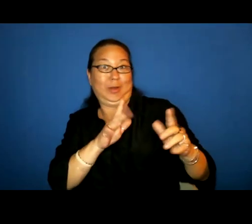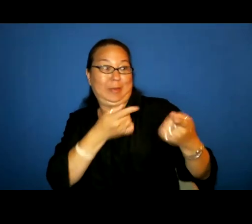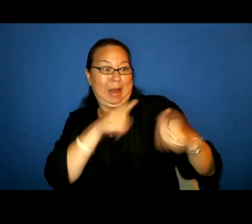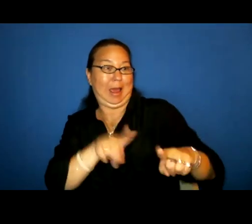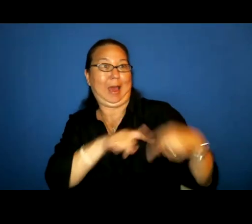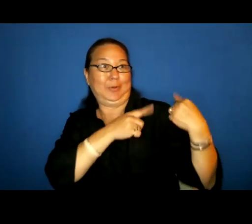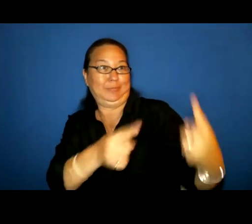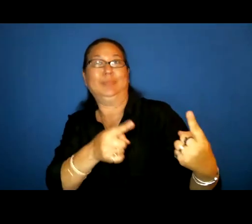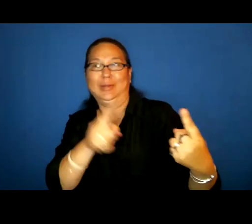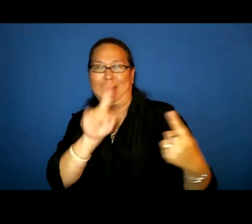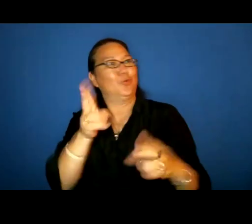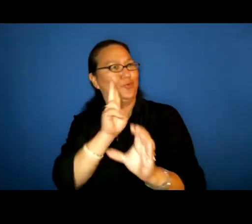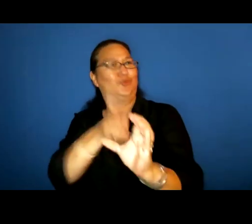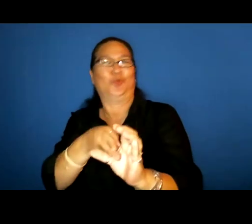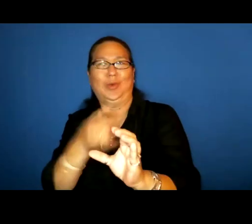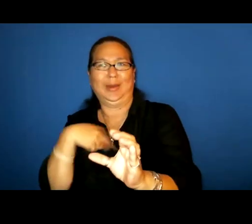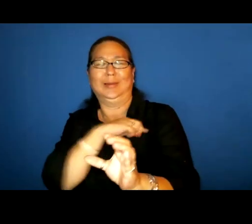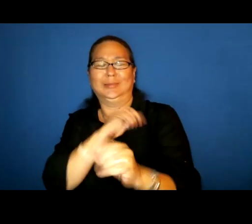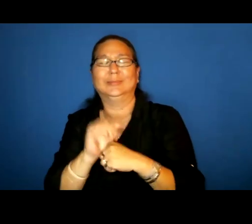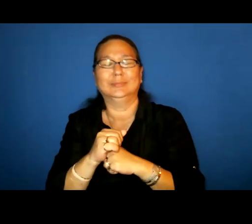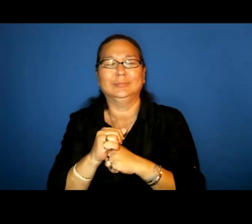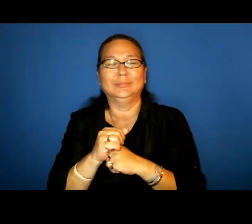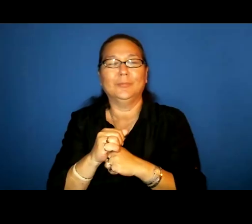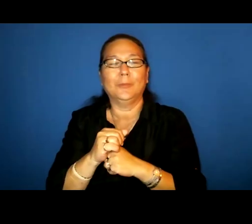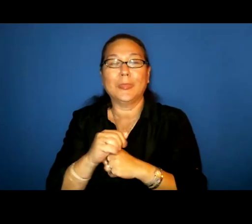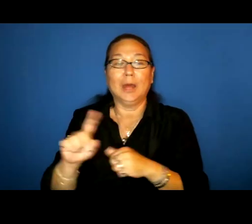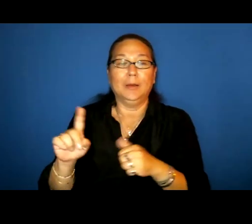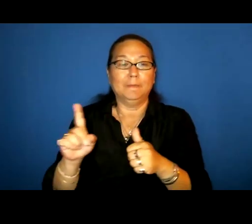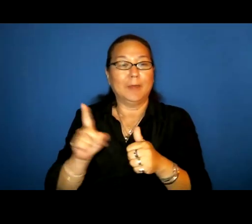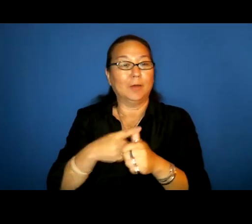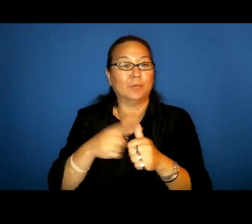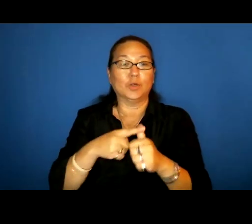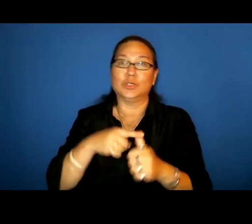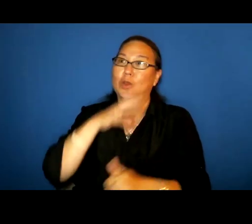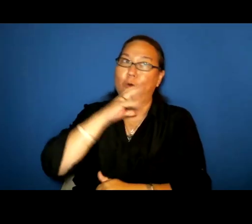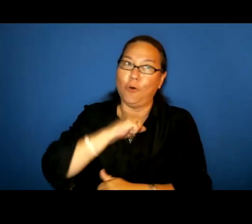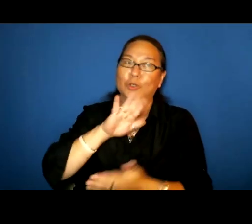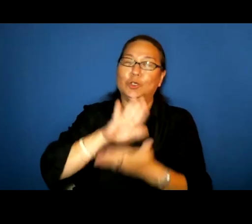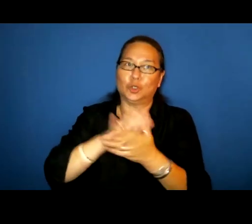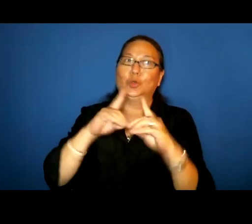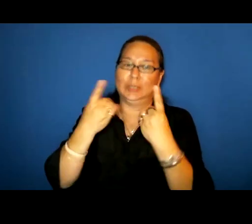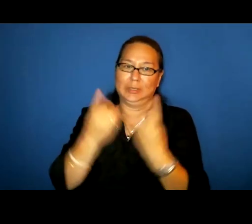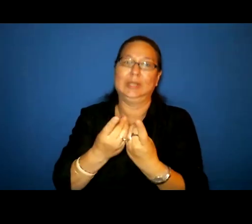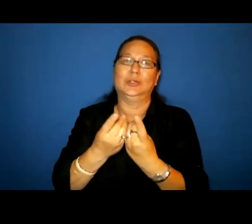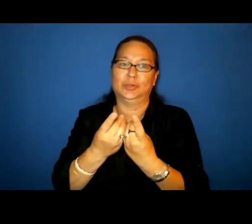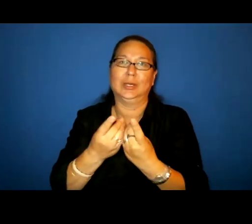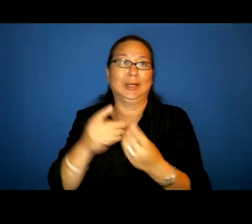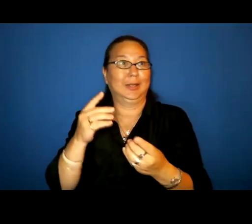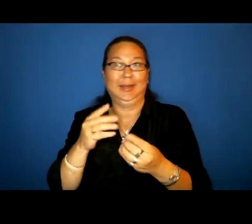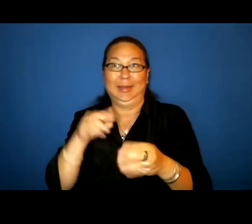behind the legacy that Boston Public Schools has. The first and oldest school district in the country must be the best.